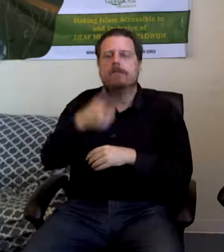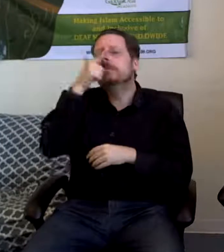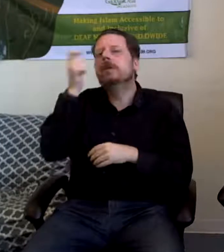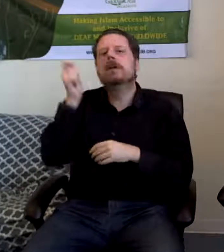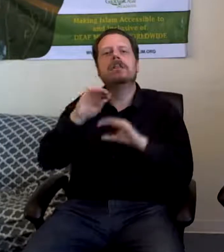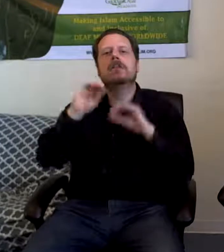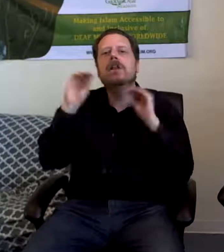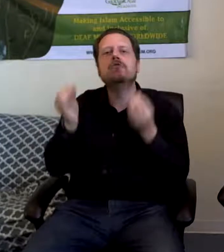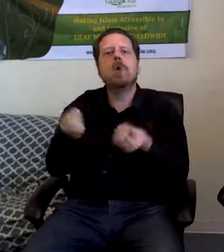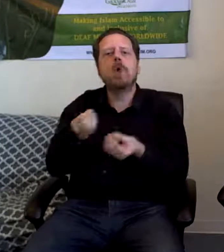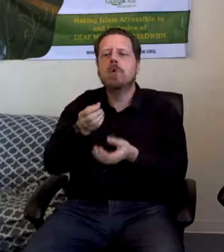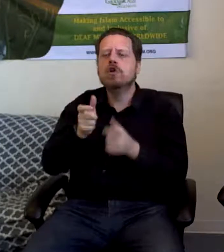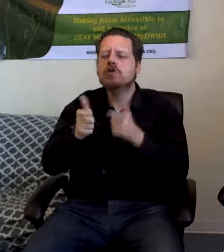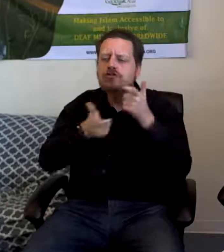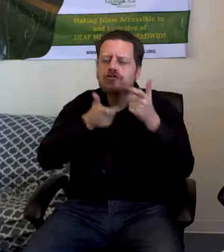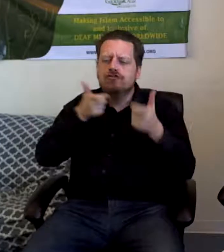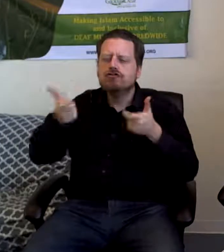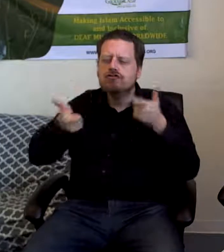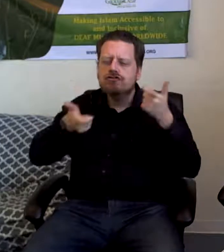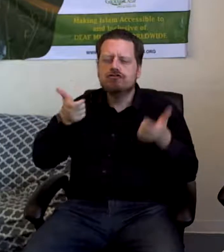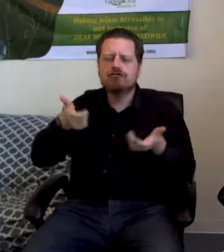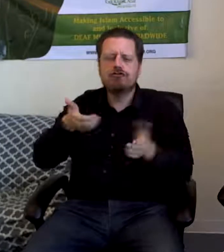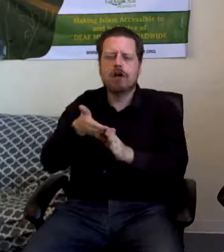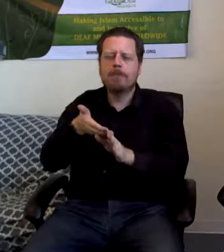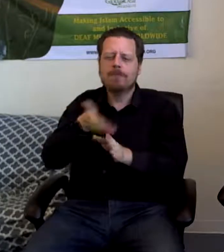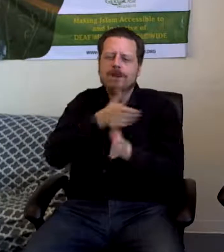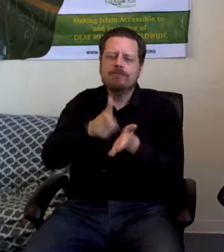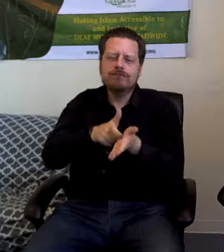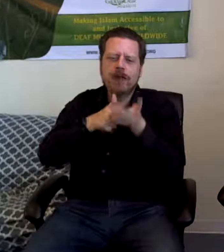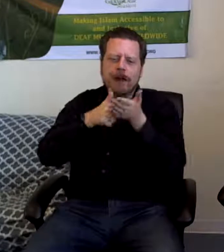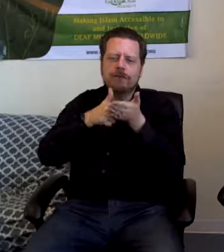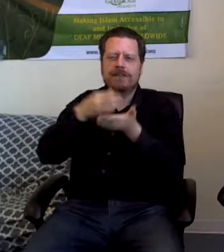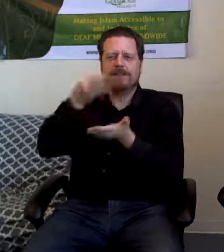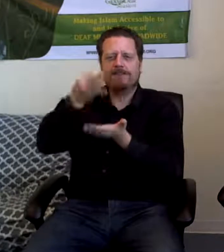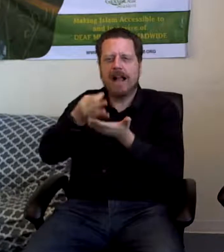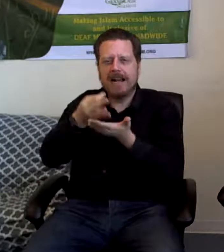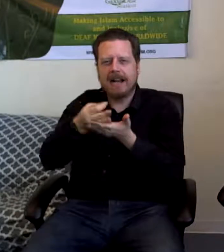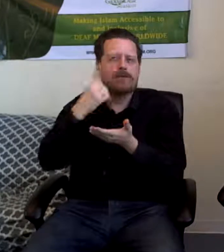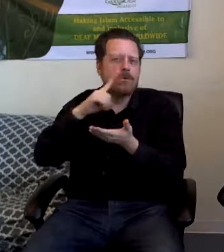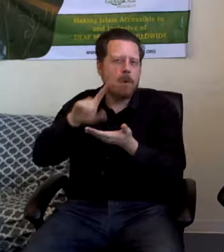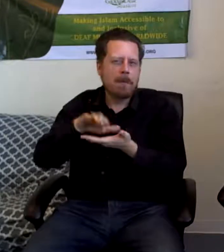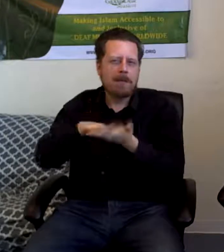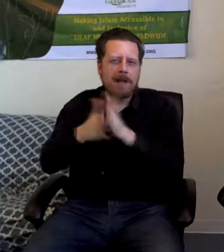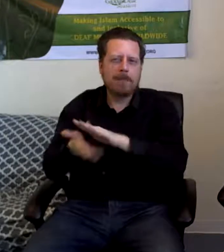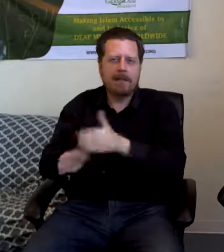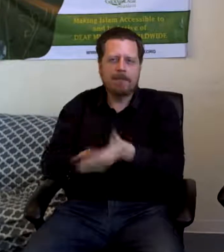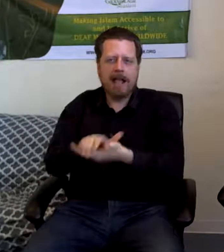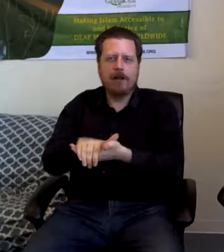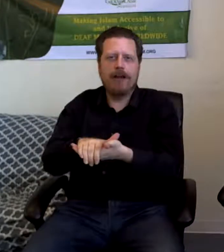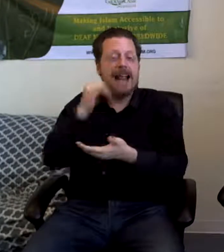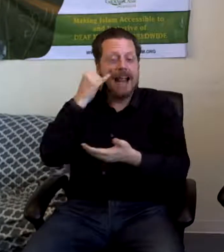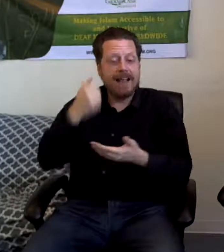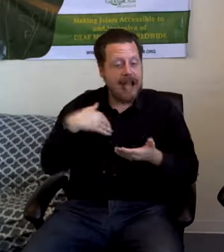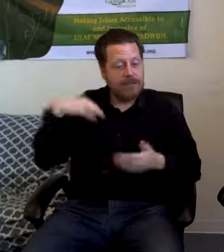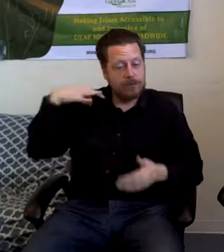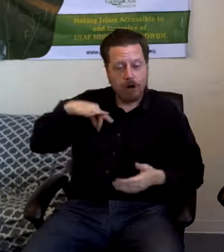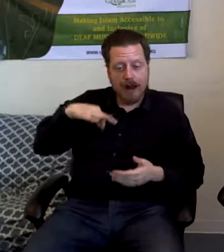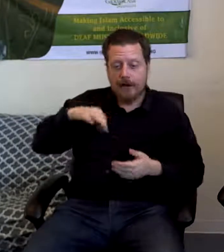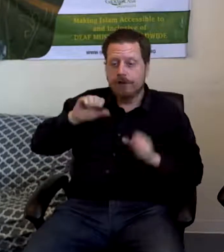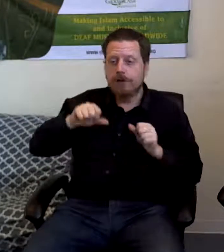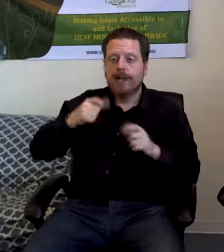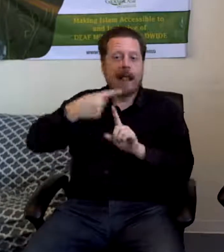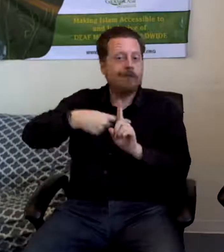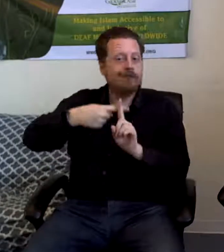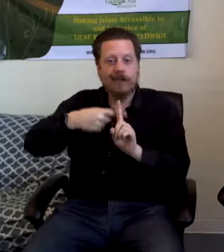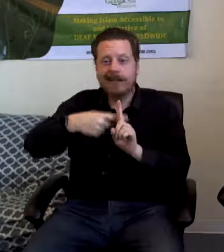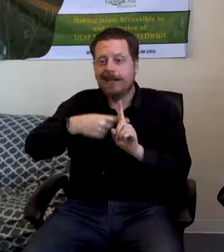no huge prerequisites financially on marriage in this country. If you have credit, you could rent the place, you could pay the